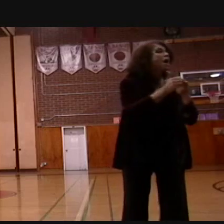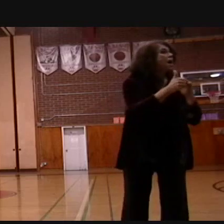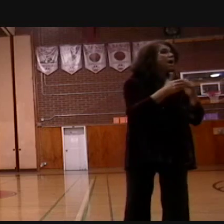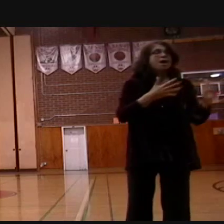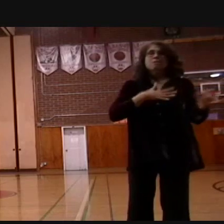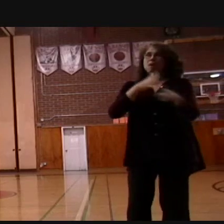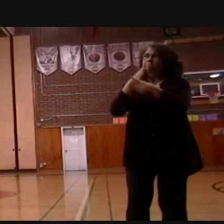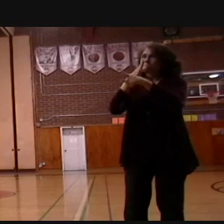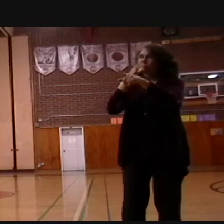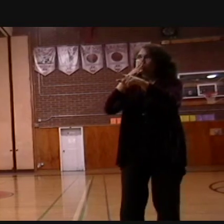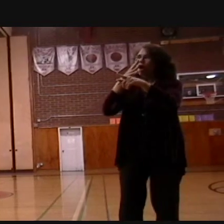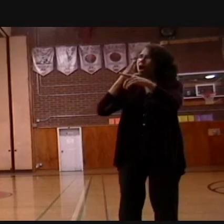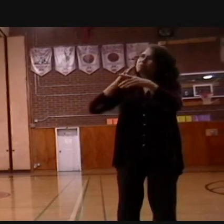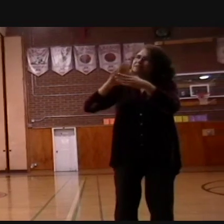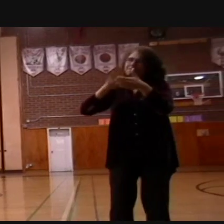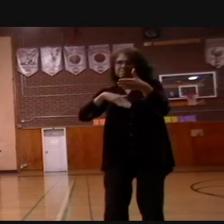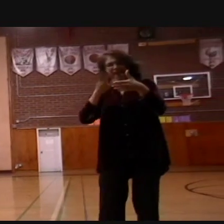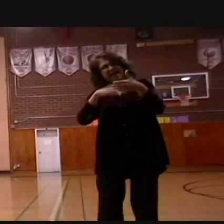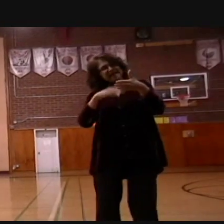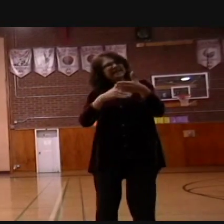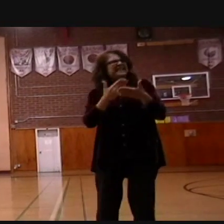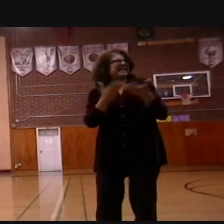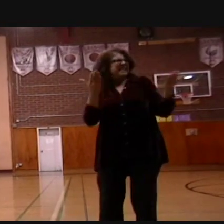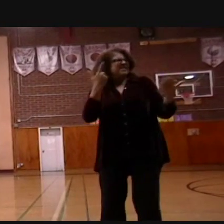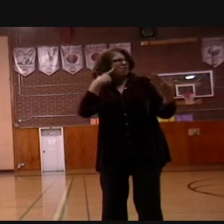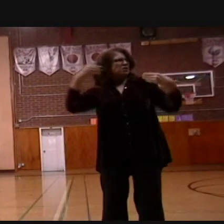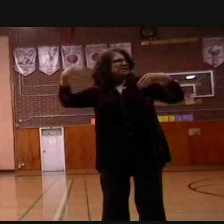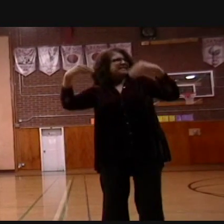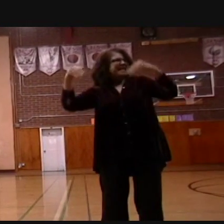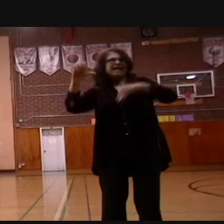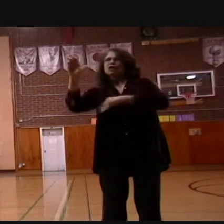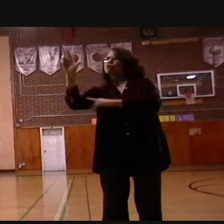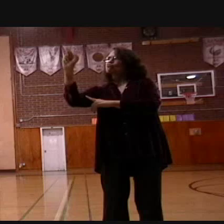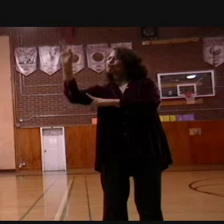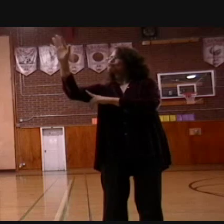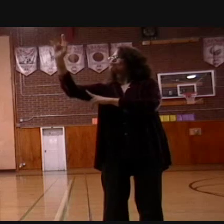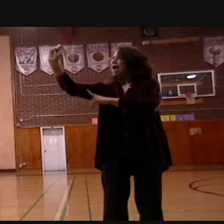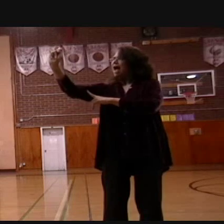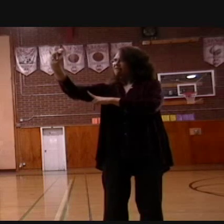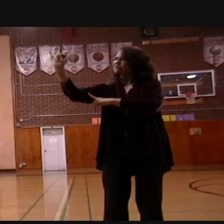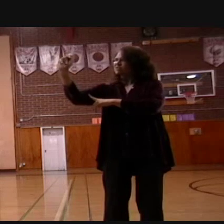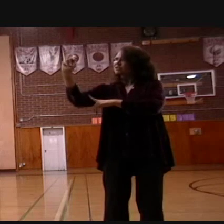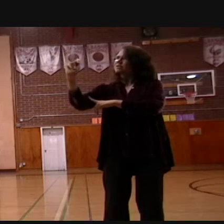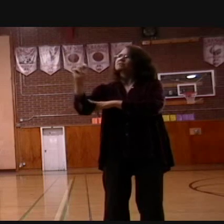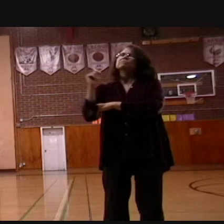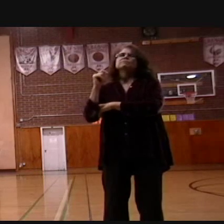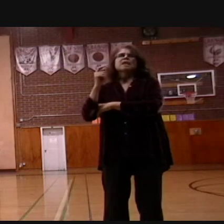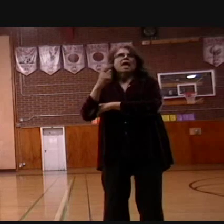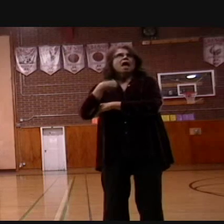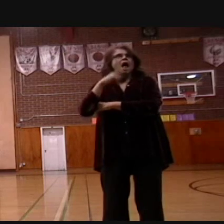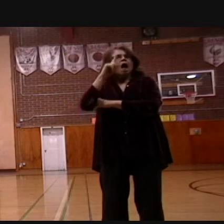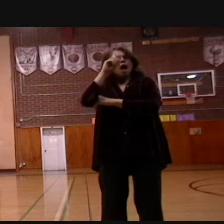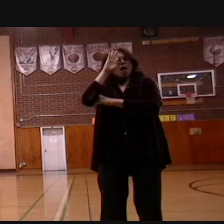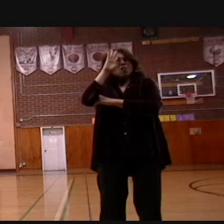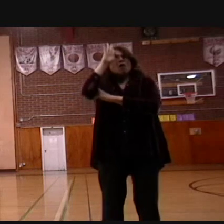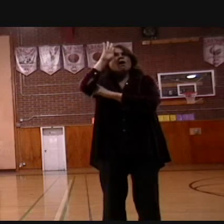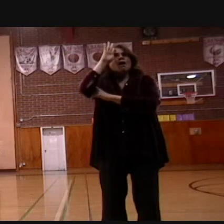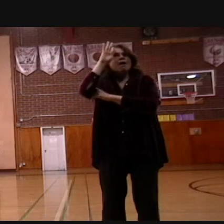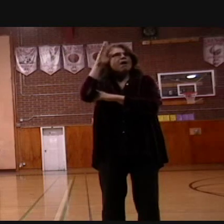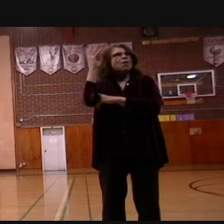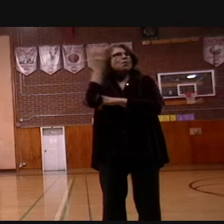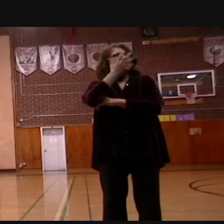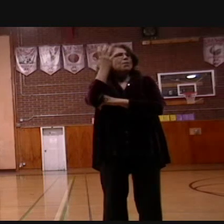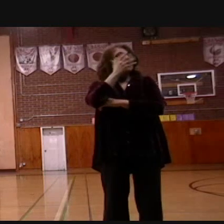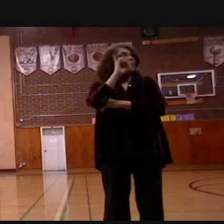stoppers to sell out a craft there, and I had a brilliant idea. Or at least, I thought it was. I thought that